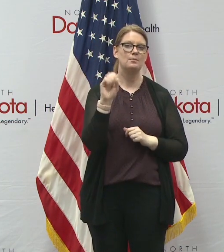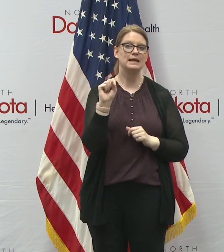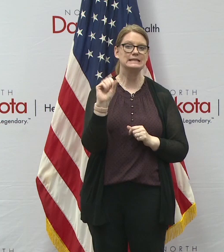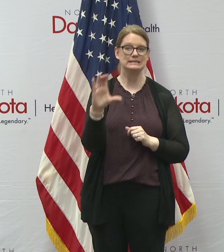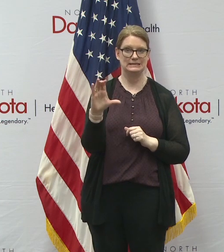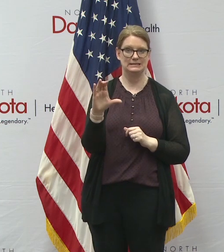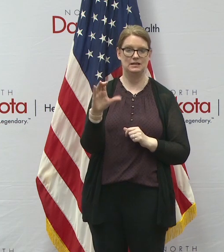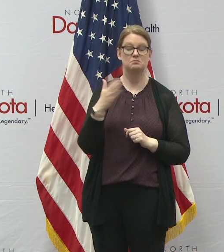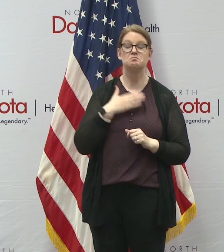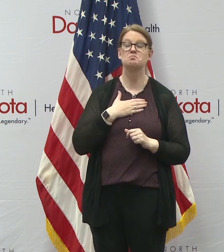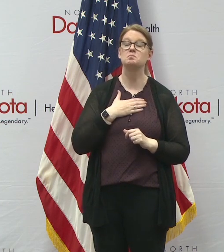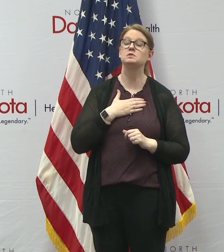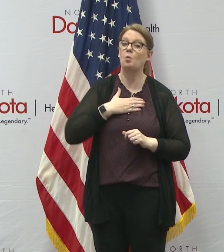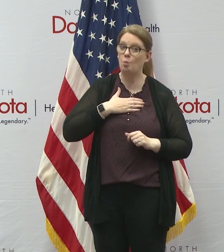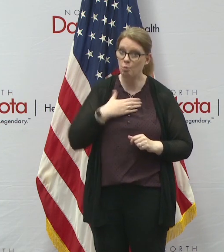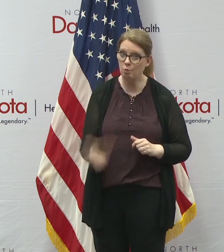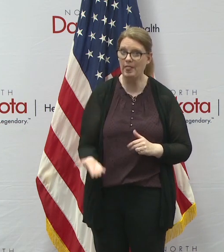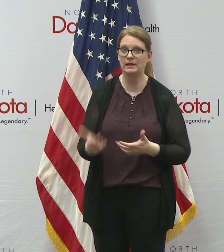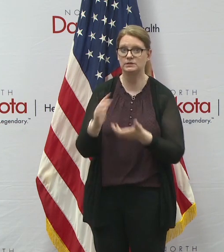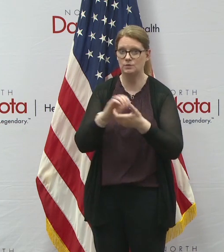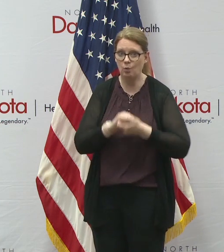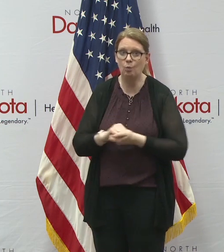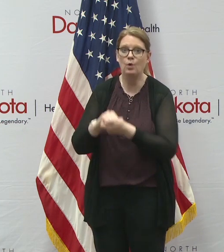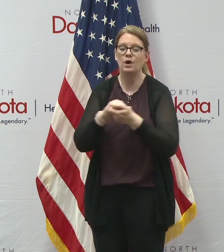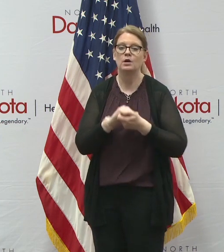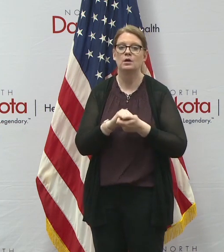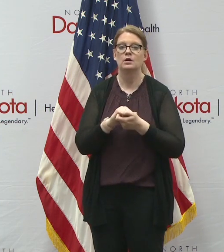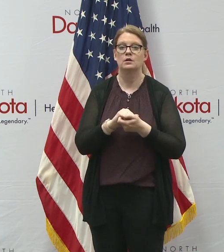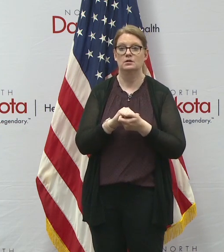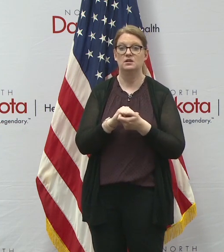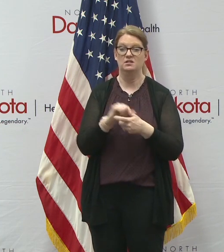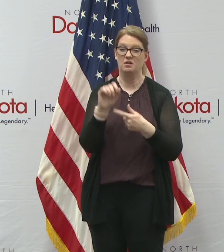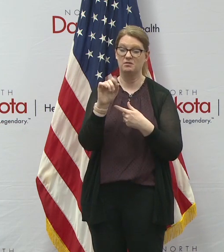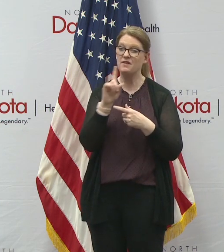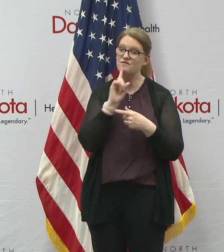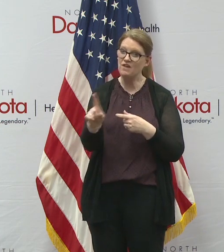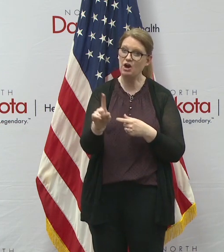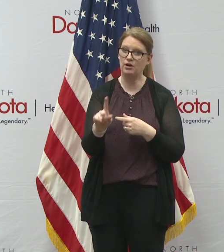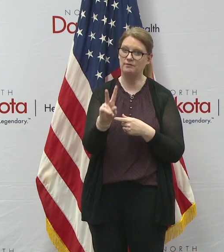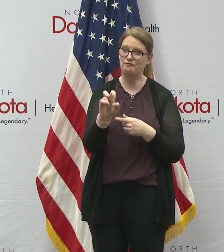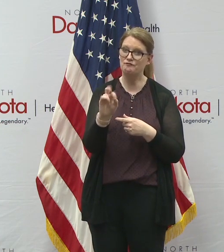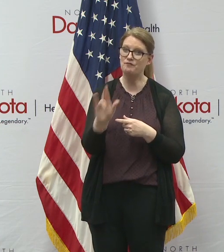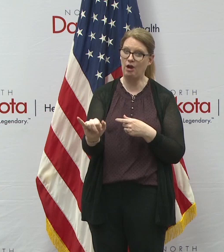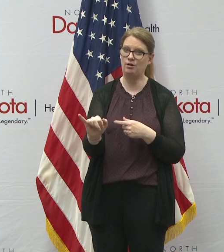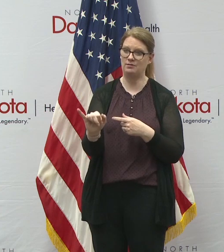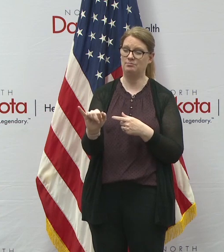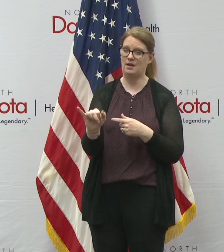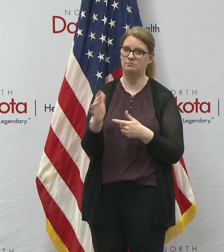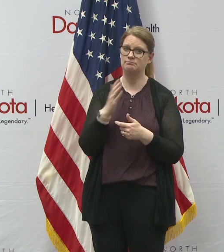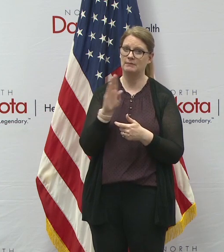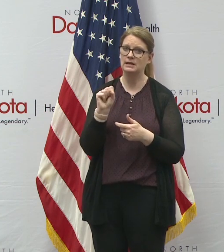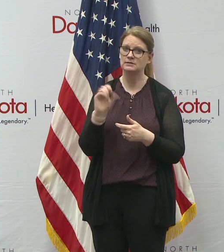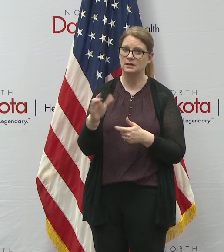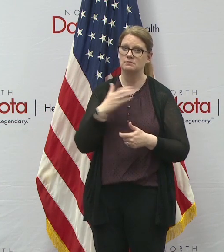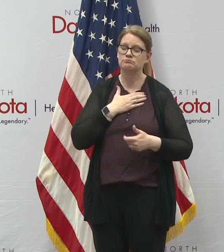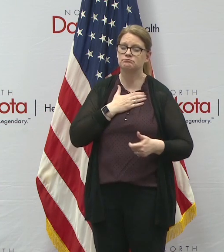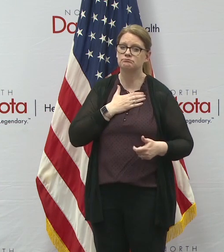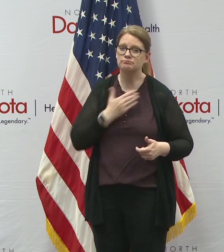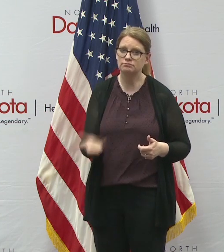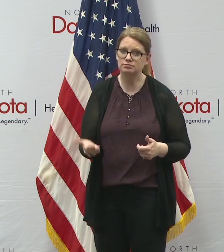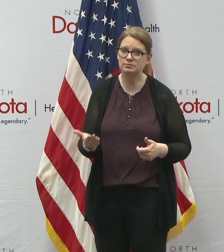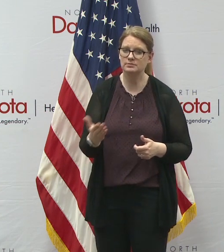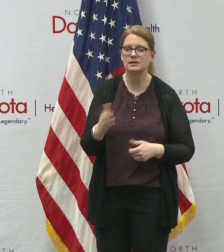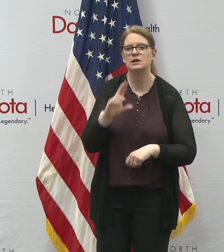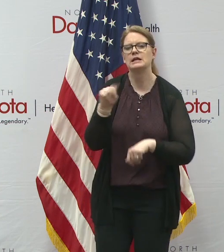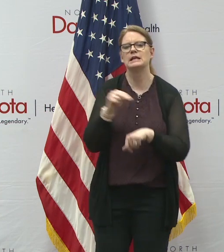BSC was very willing to collaborate, very willing with capital V V and underline, very willing. When the National Guard and